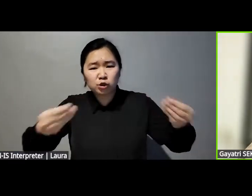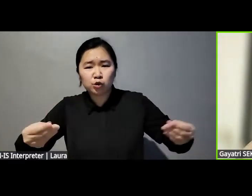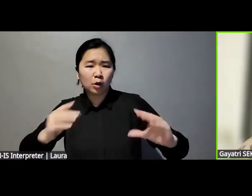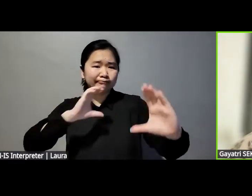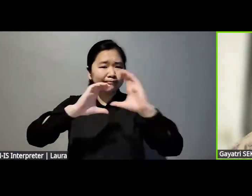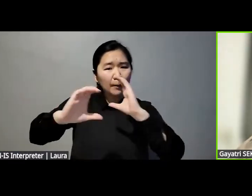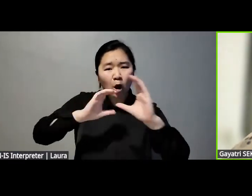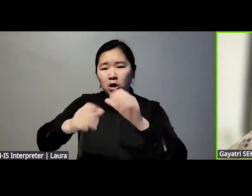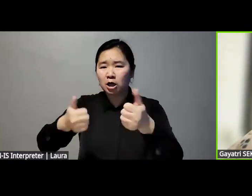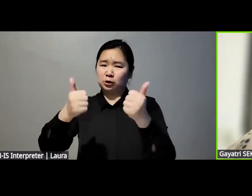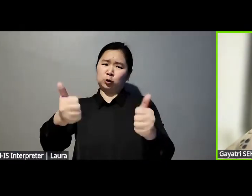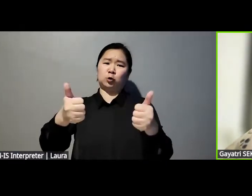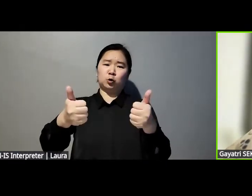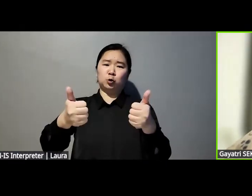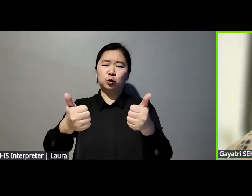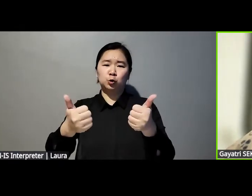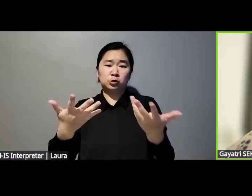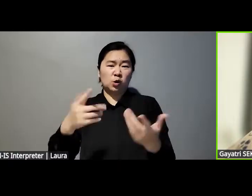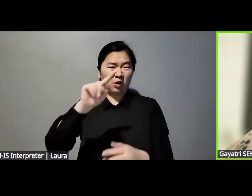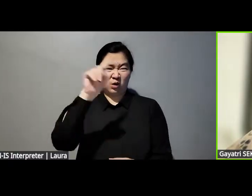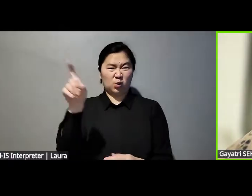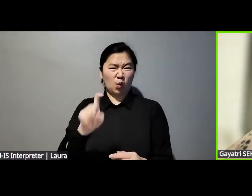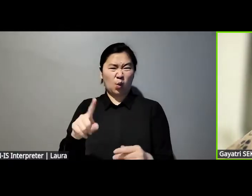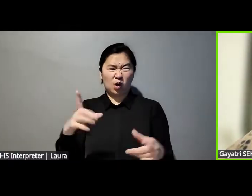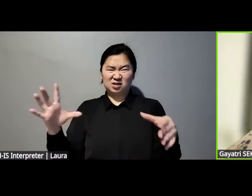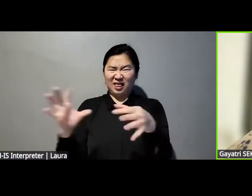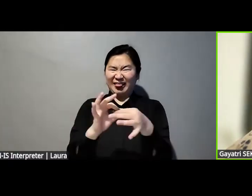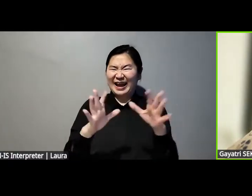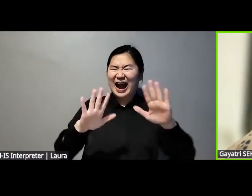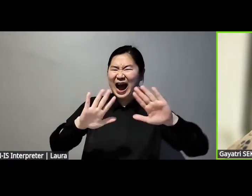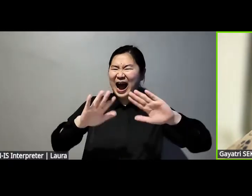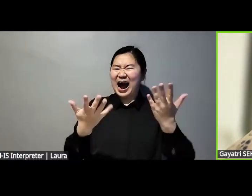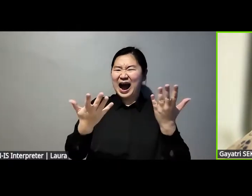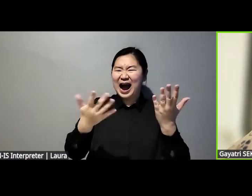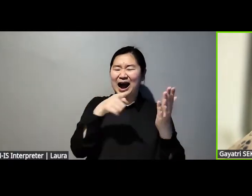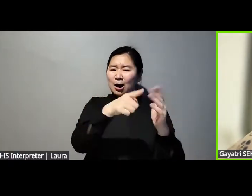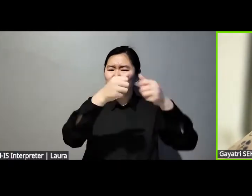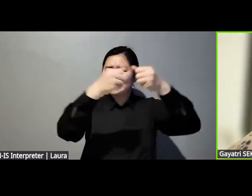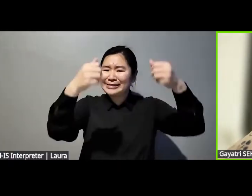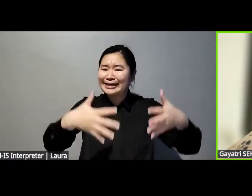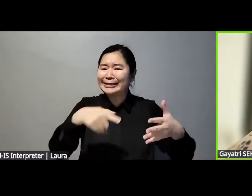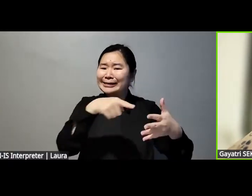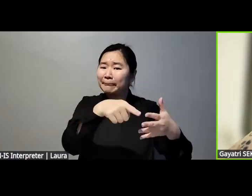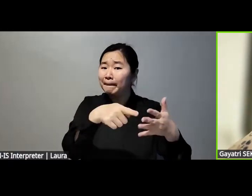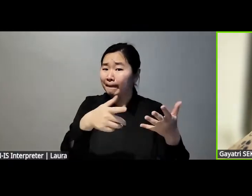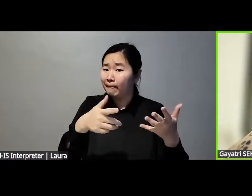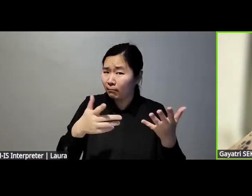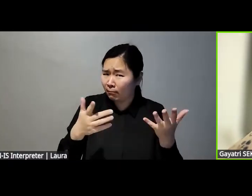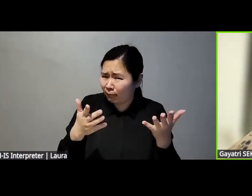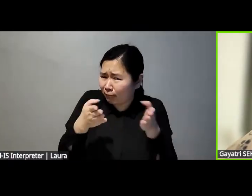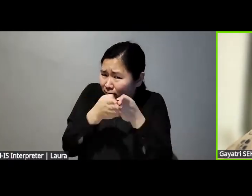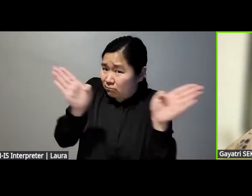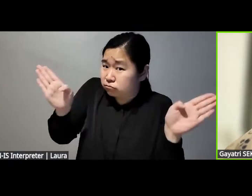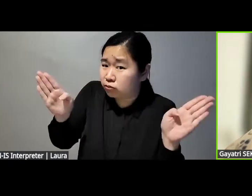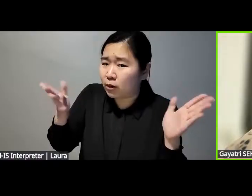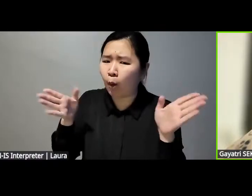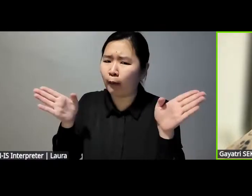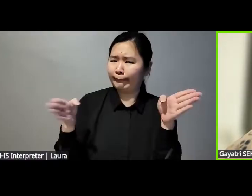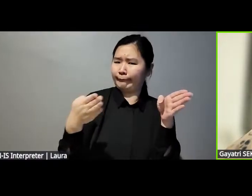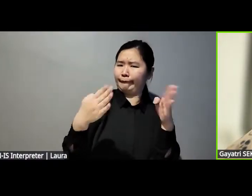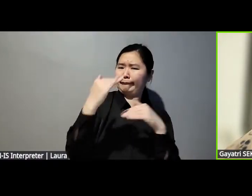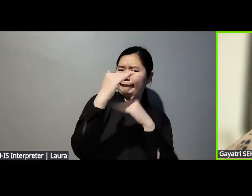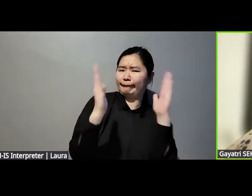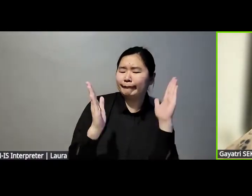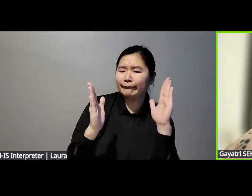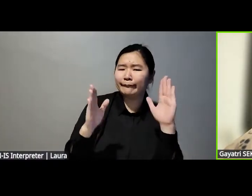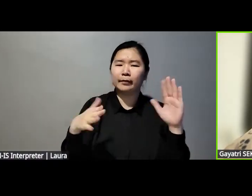It is common news to us all that we are in a period of massively shrinking development budgets At the